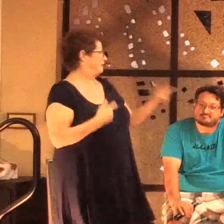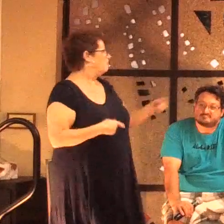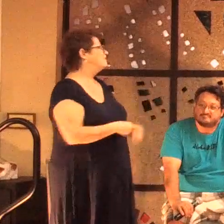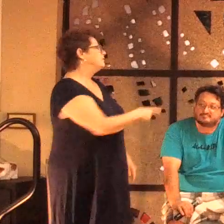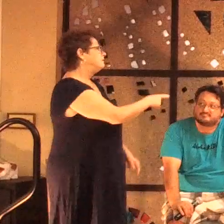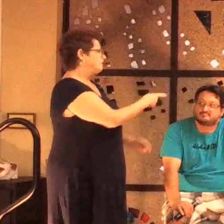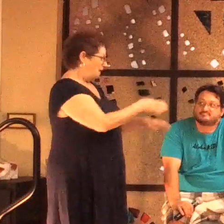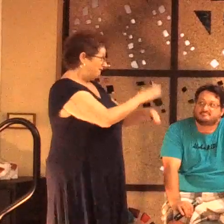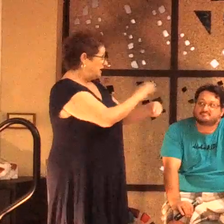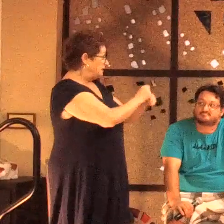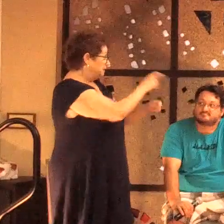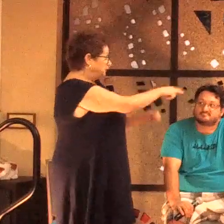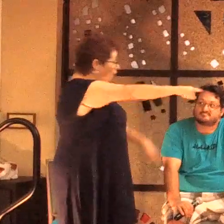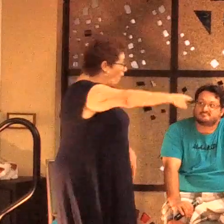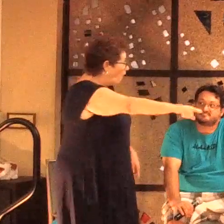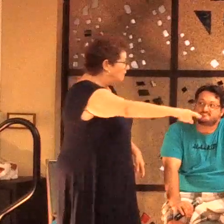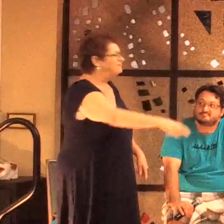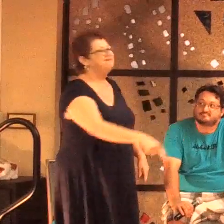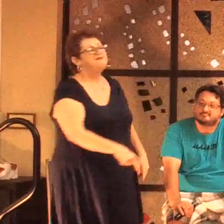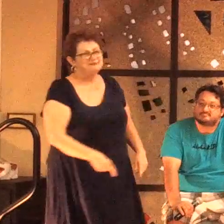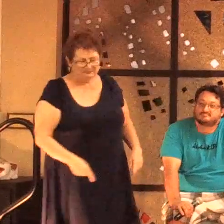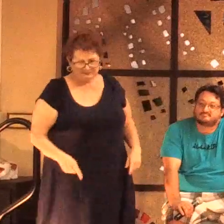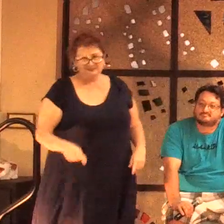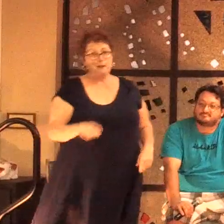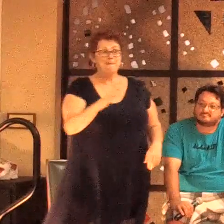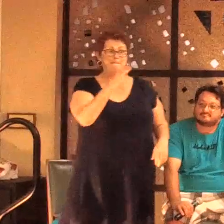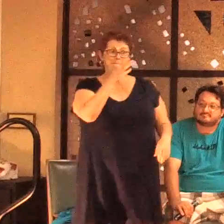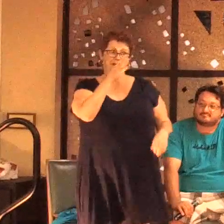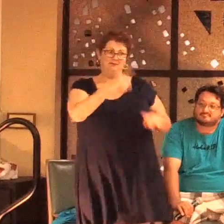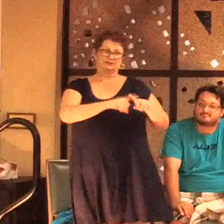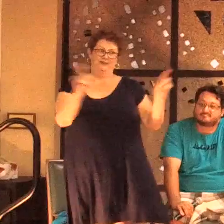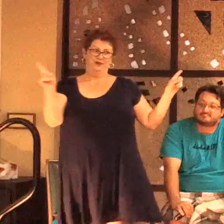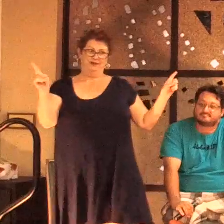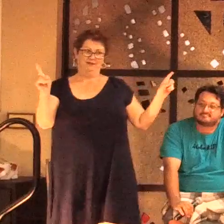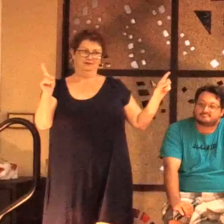he calls. I don't know whether he's calling you or he's calling the dog.